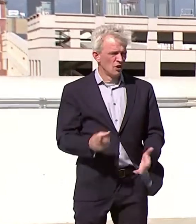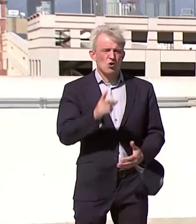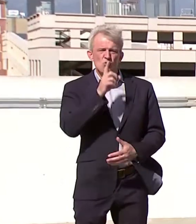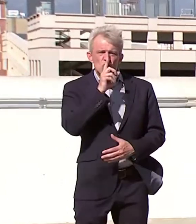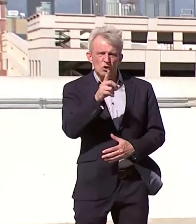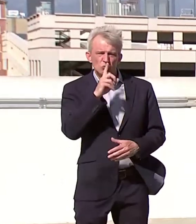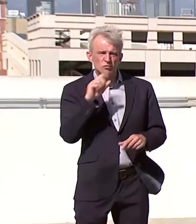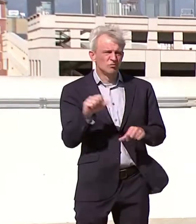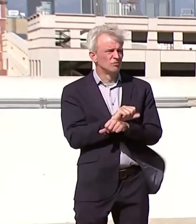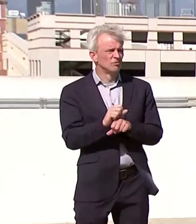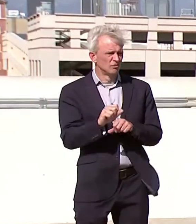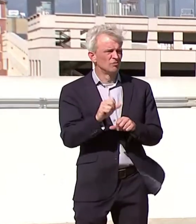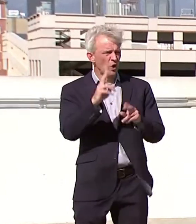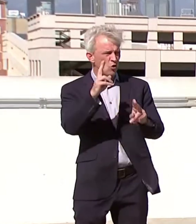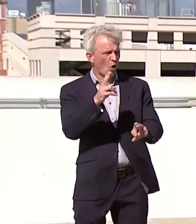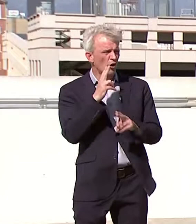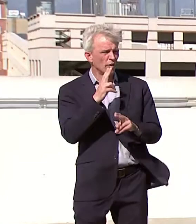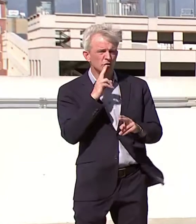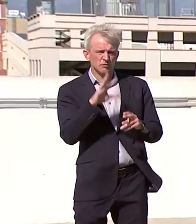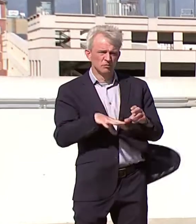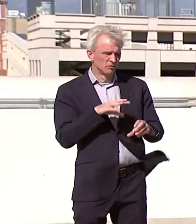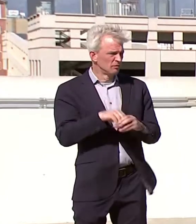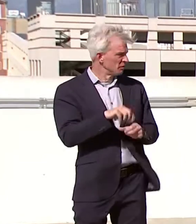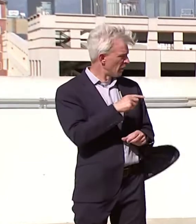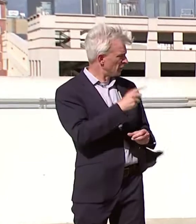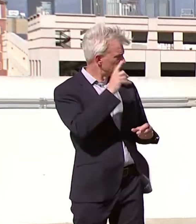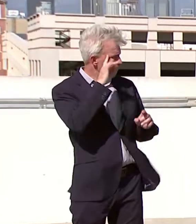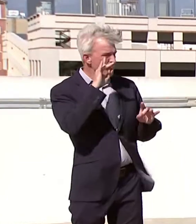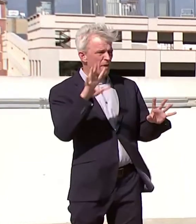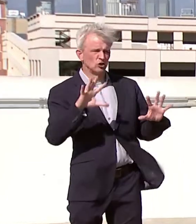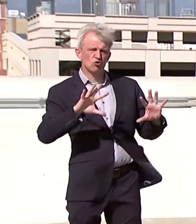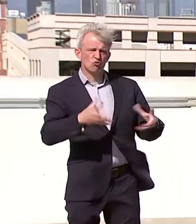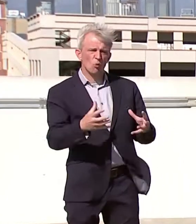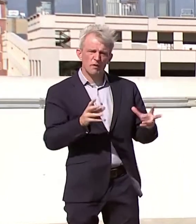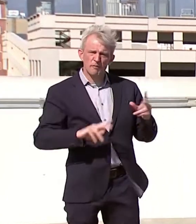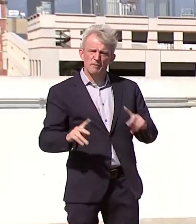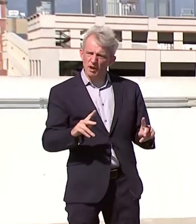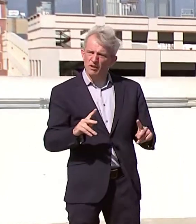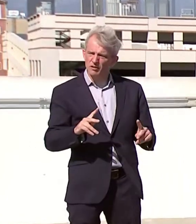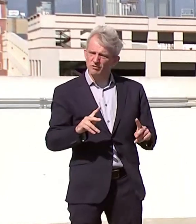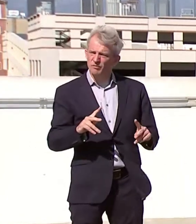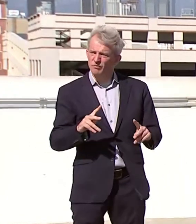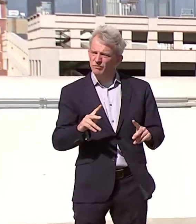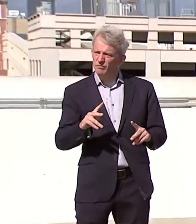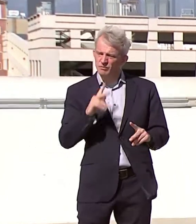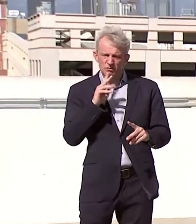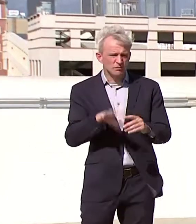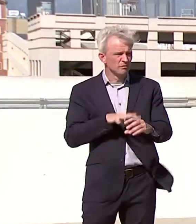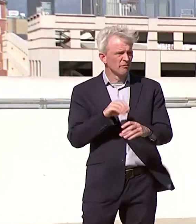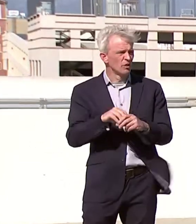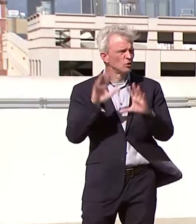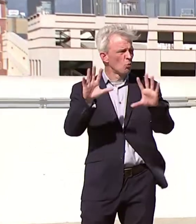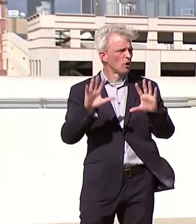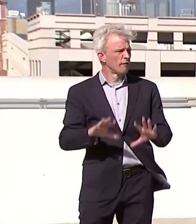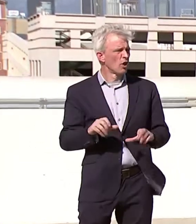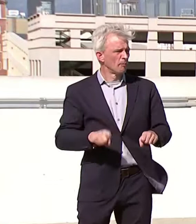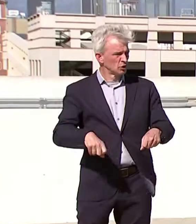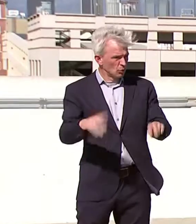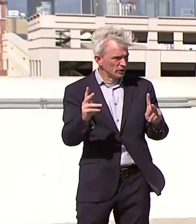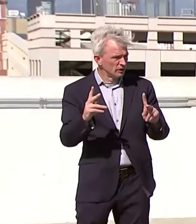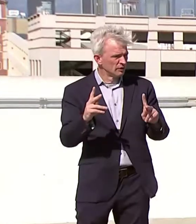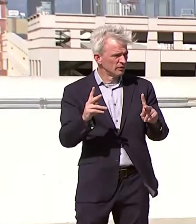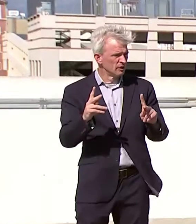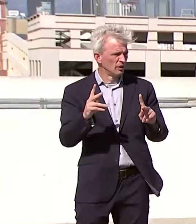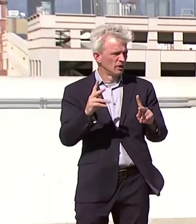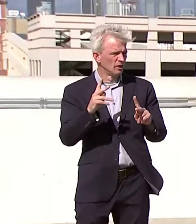an honor to be a part of this amazing group of people, to be able to be a part of this wonderful opportunity. And